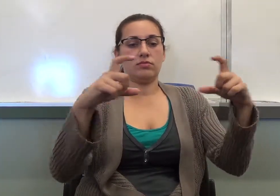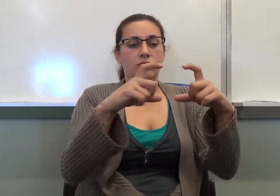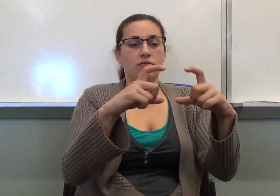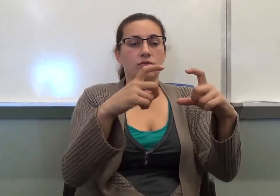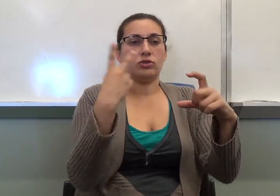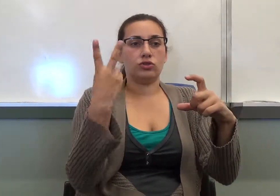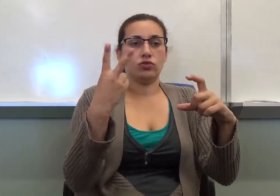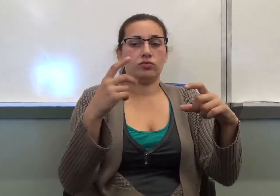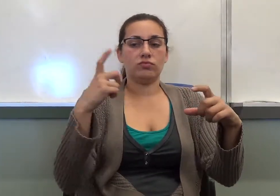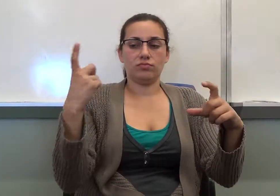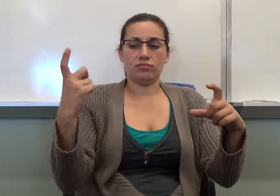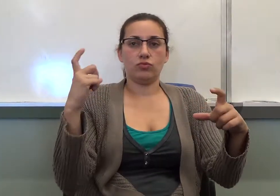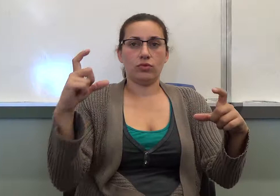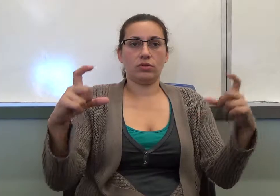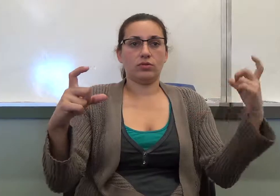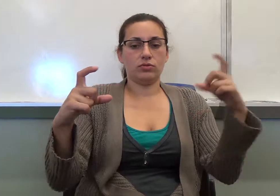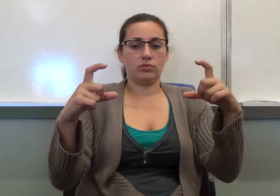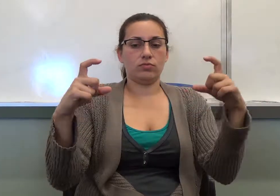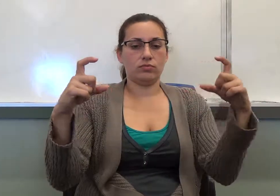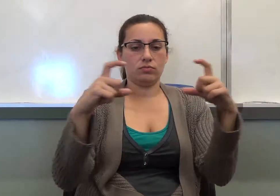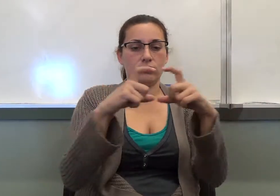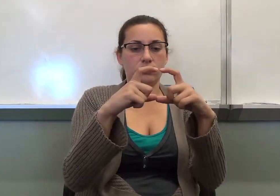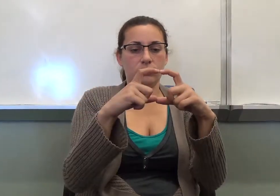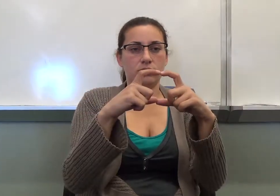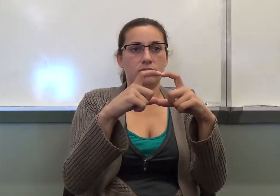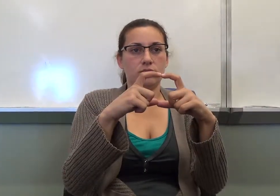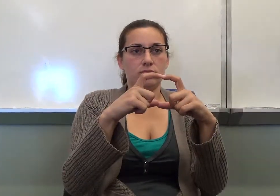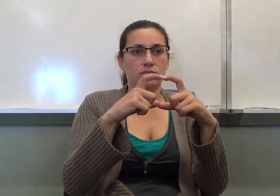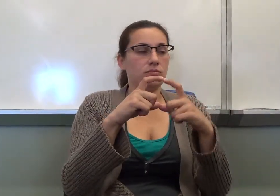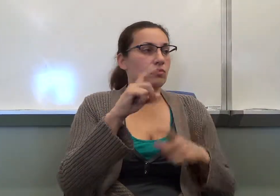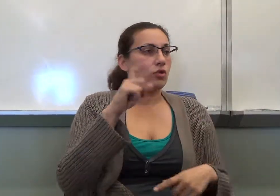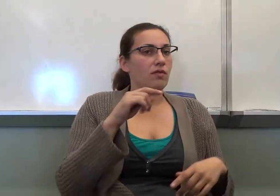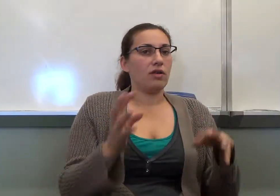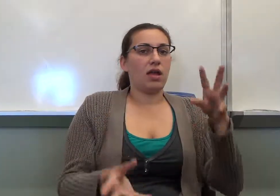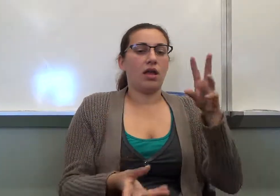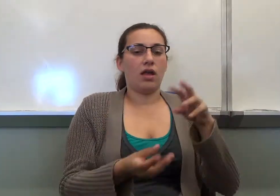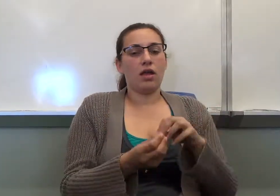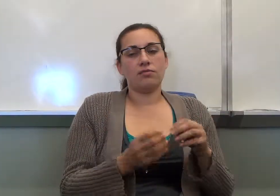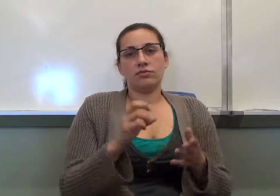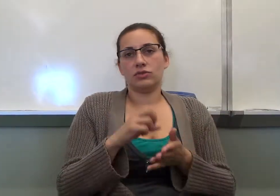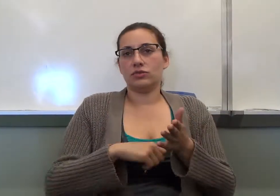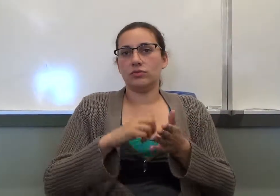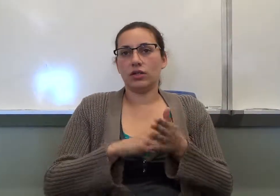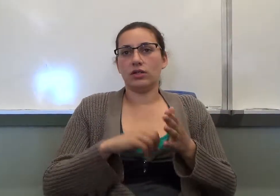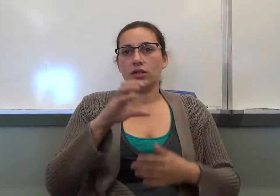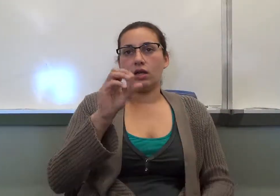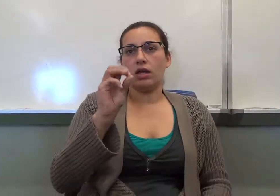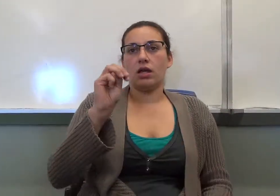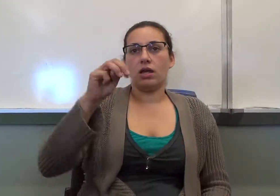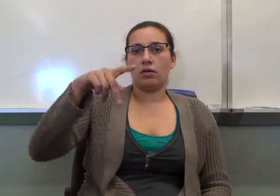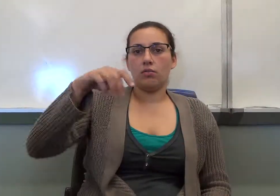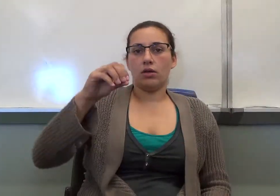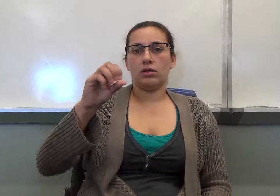any other way. You have to add, subtract composites. Okay, so you've got a rectangular